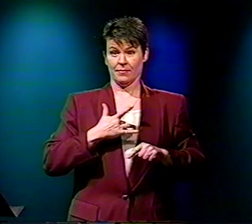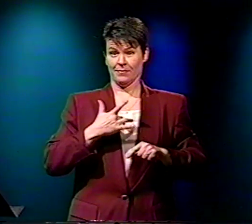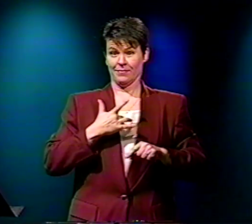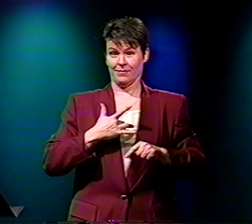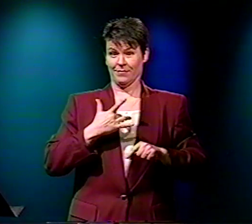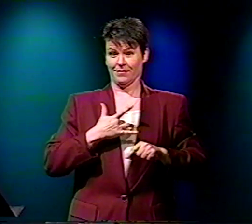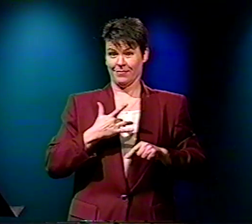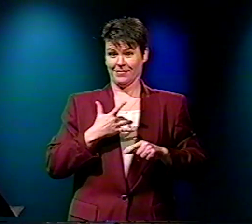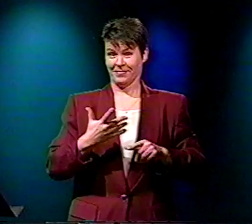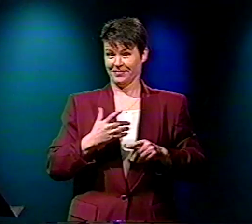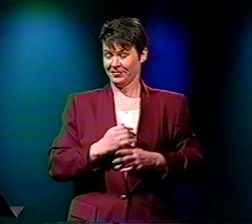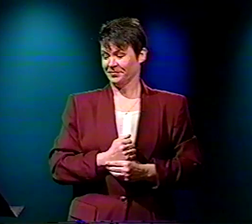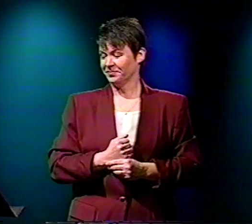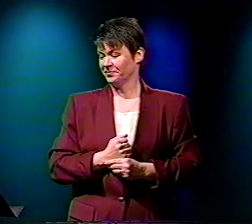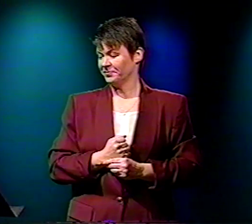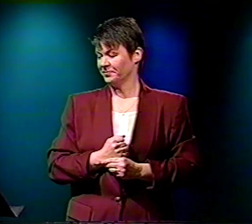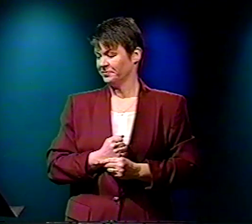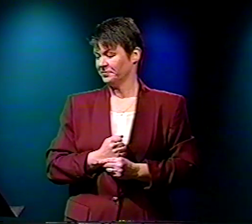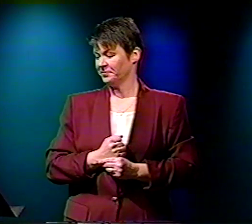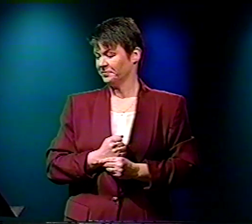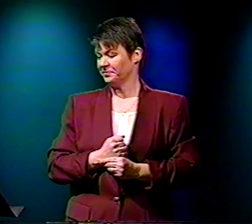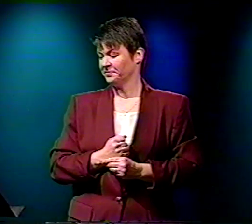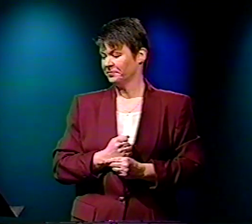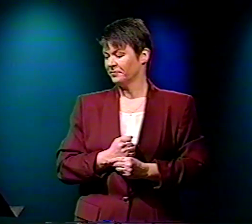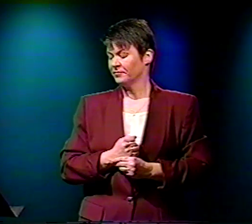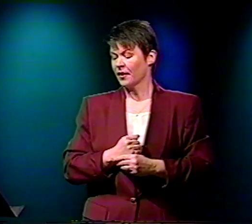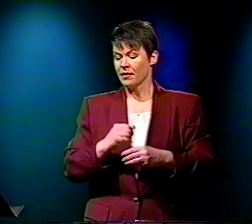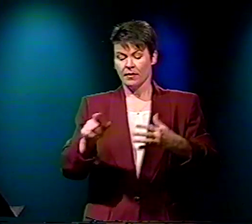their sense of hostile dependence and my sense of that.